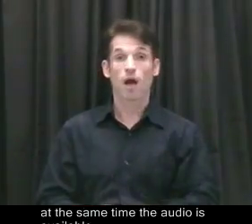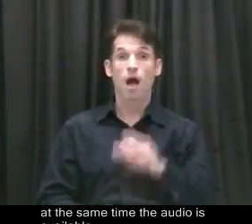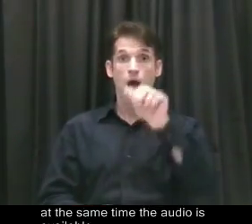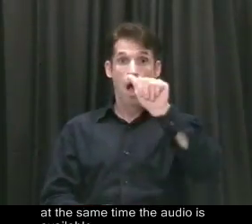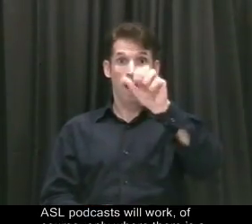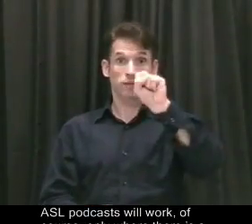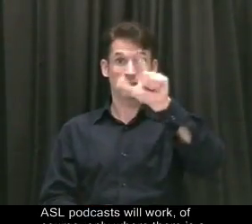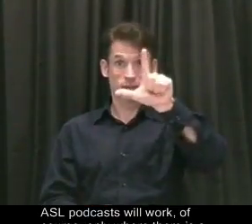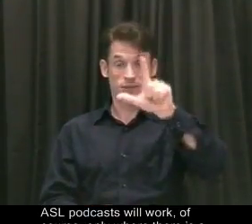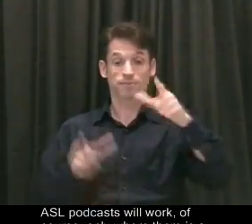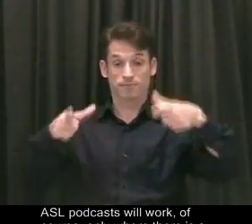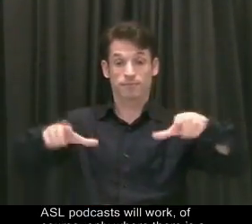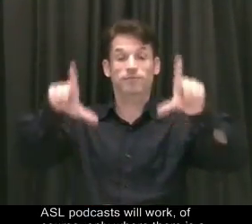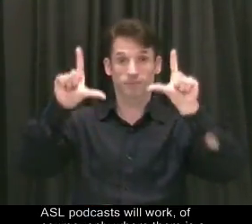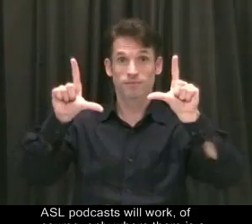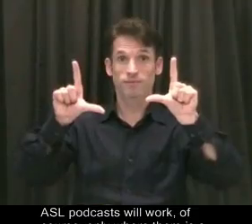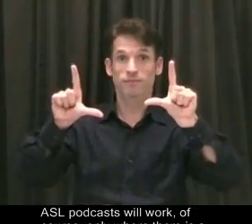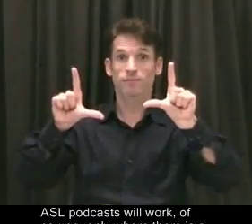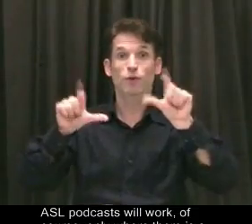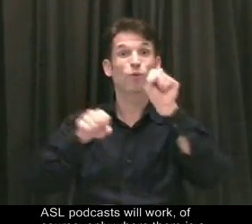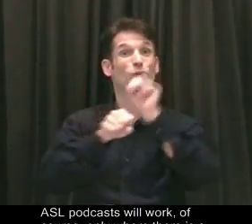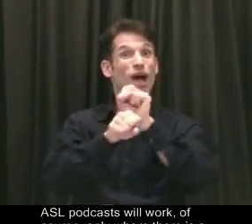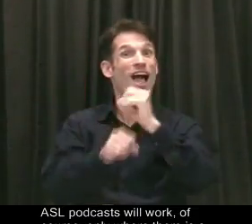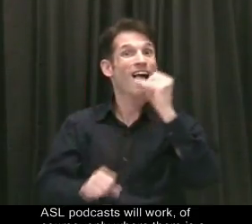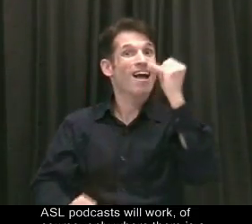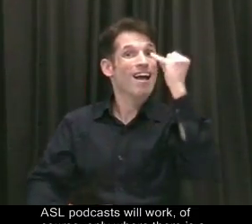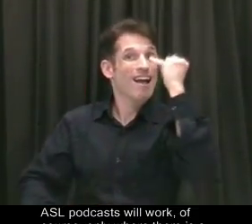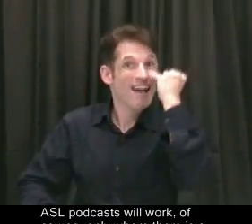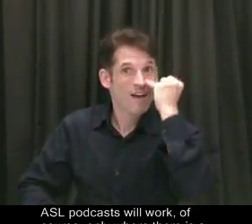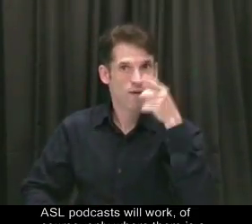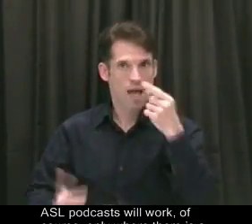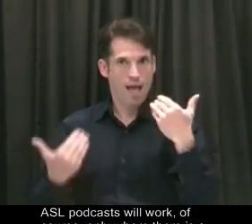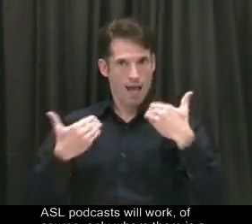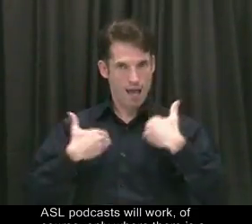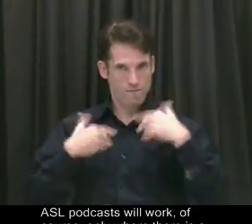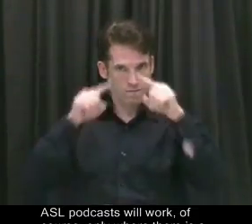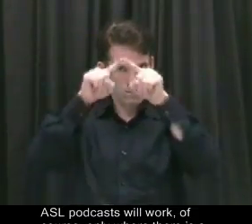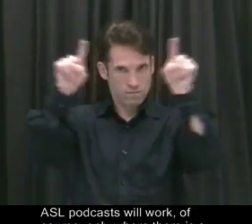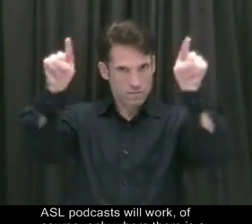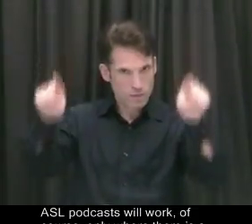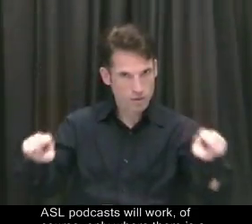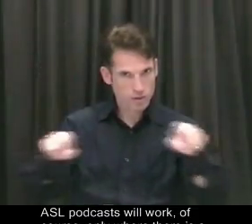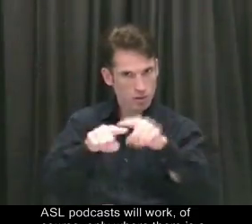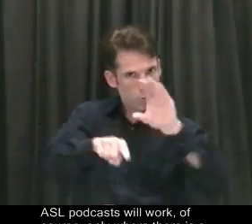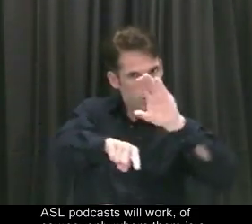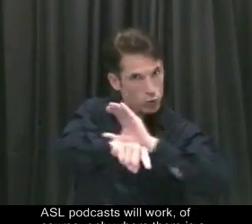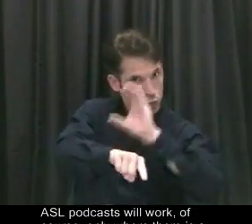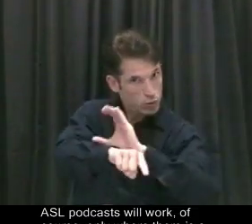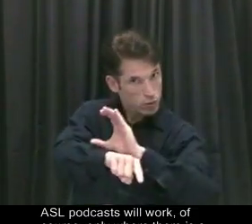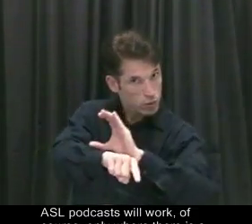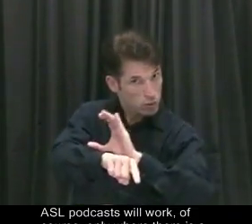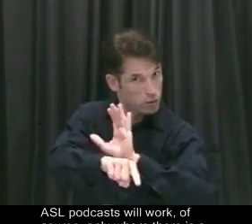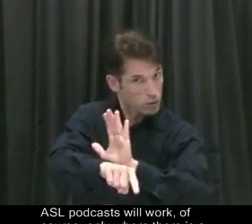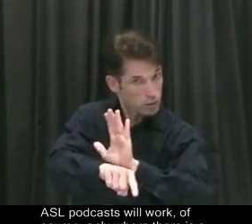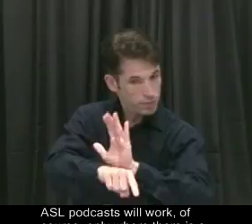at the same time the audio is available. ASL podcasts will work, of course, only when there is a